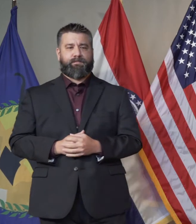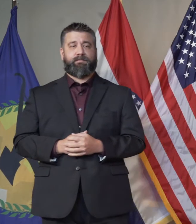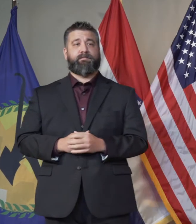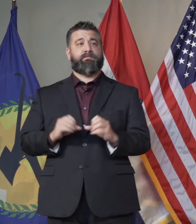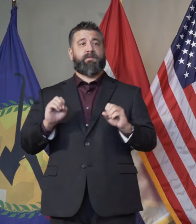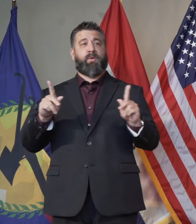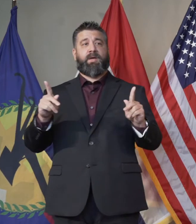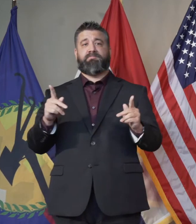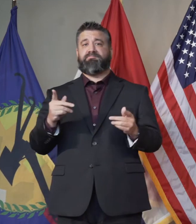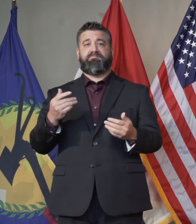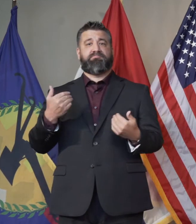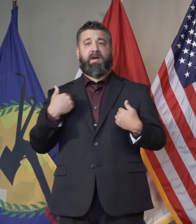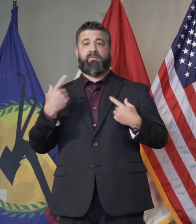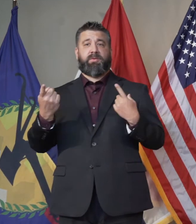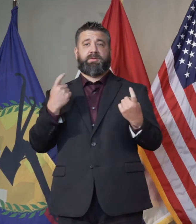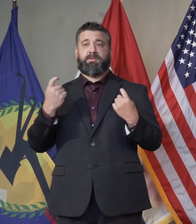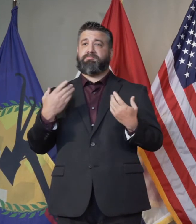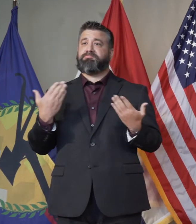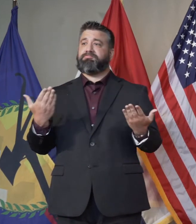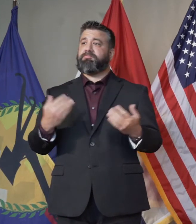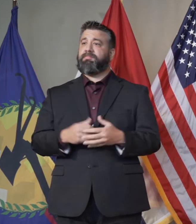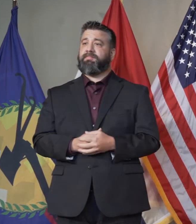Okay, I'd be happy to take any questions.